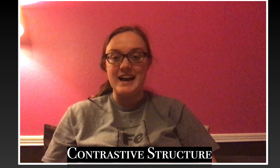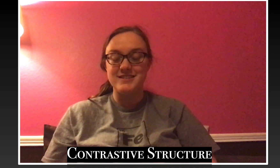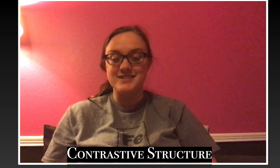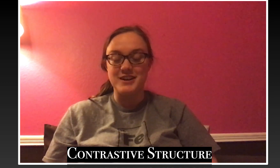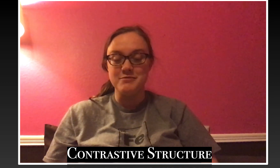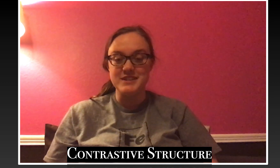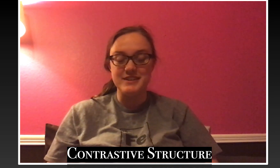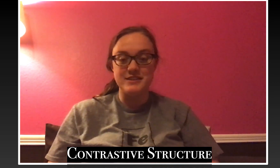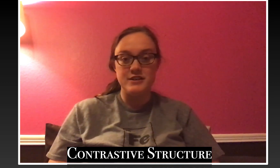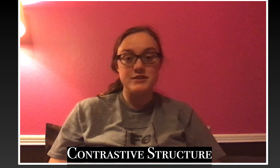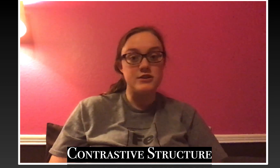contrast comes in. So